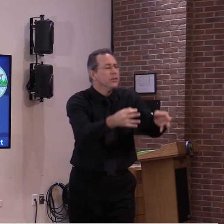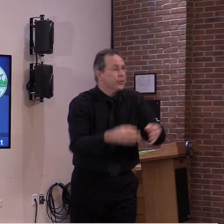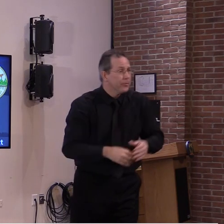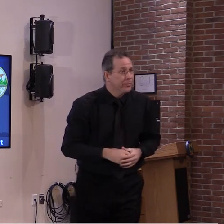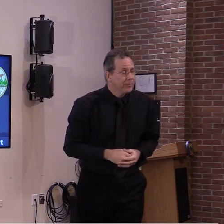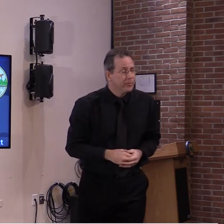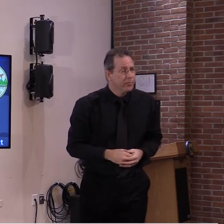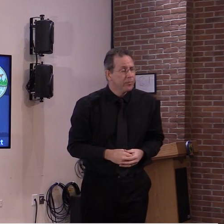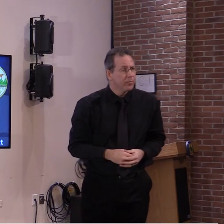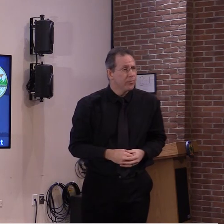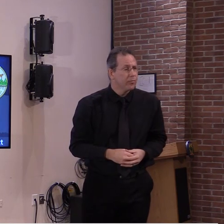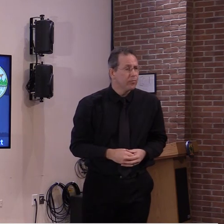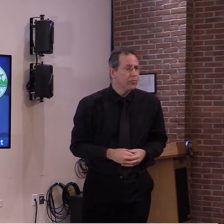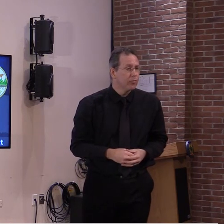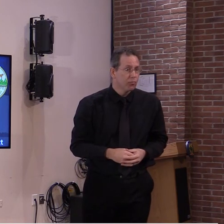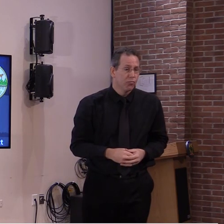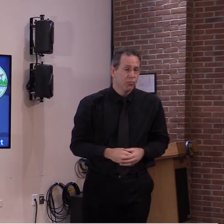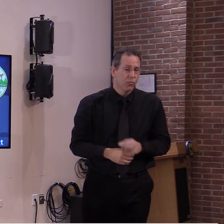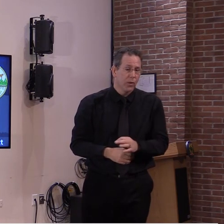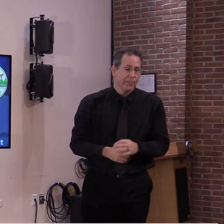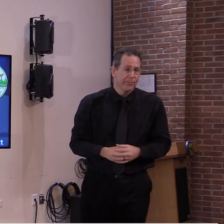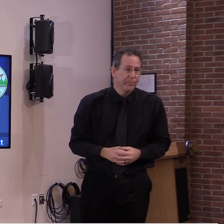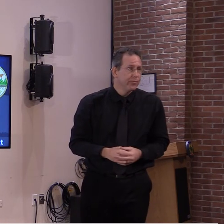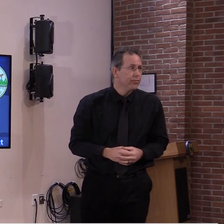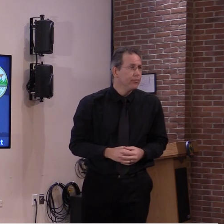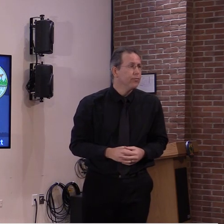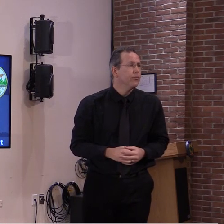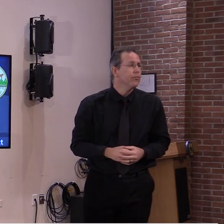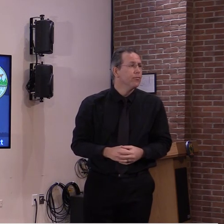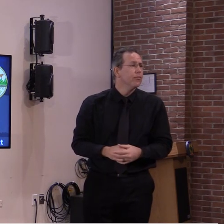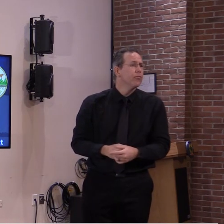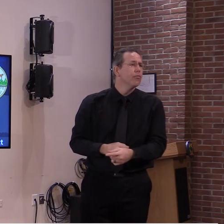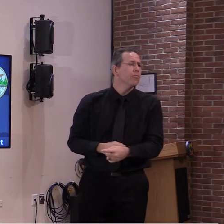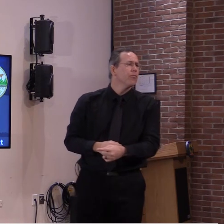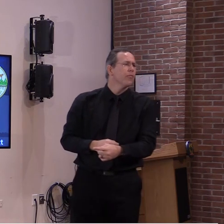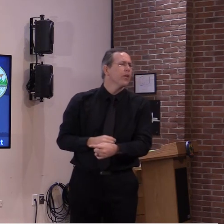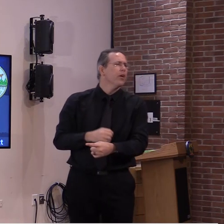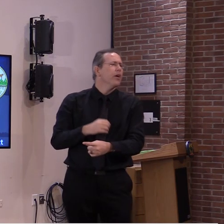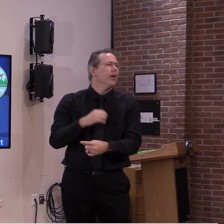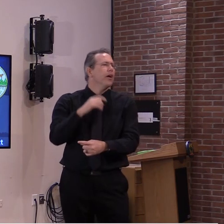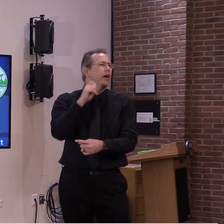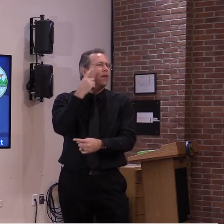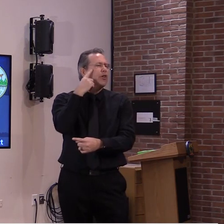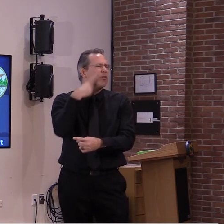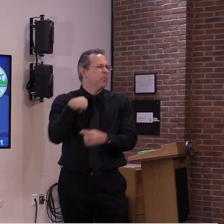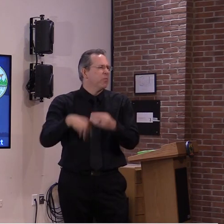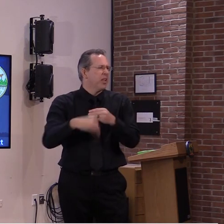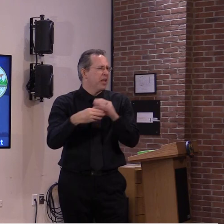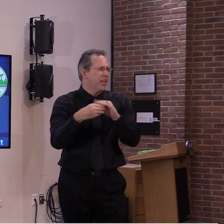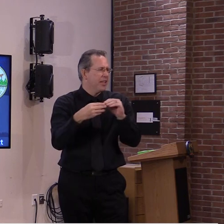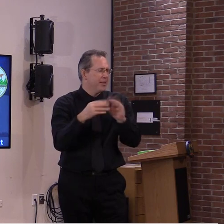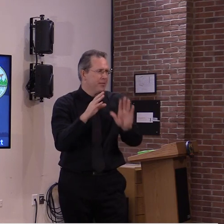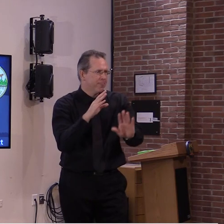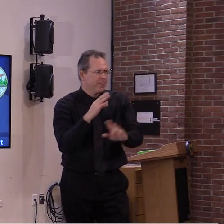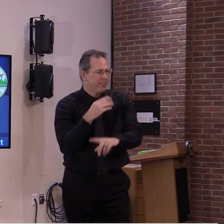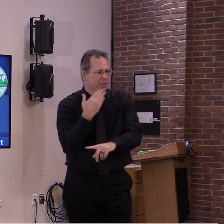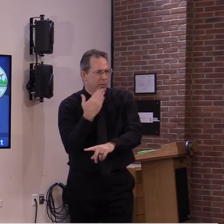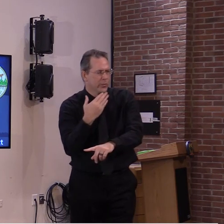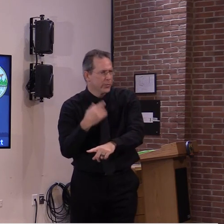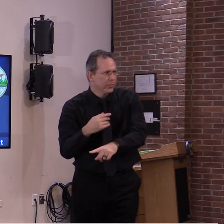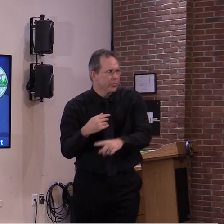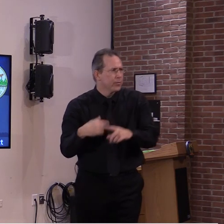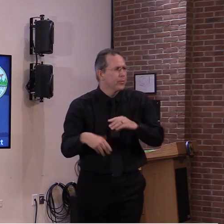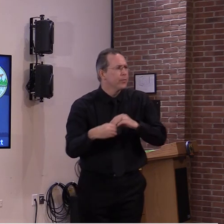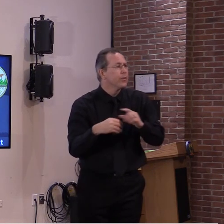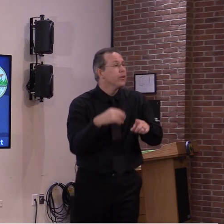Great. Thank you very much. On an interesting note, I did observe that Vermont was one of the leaders in terms of